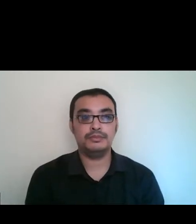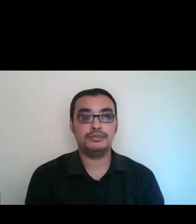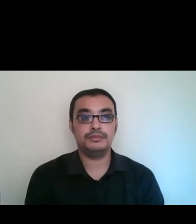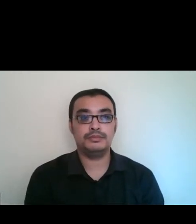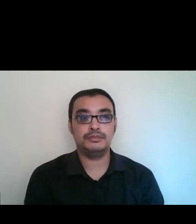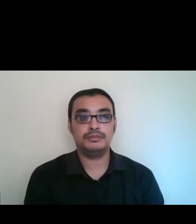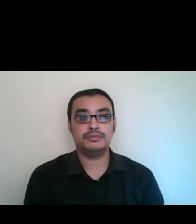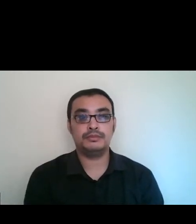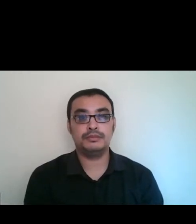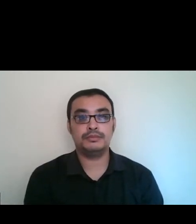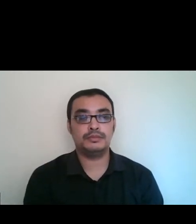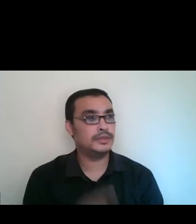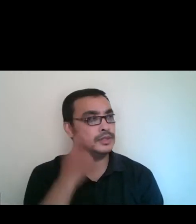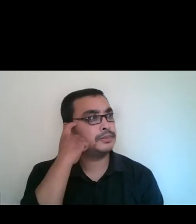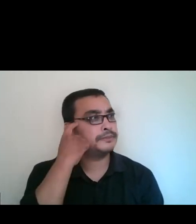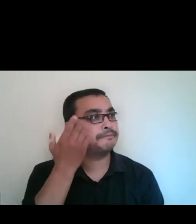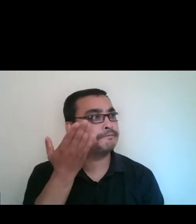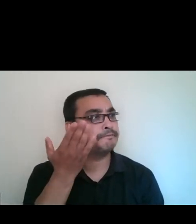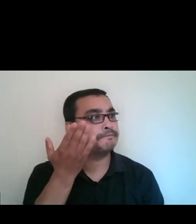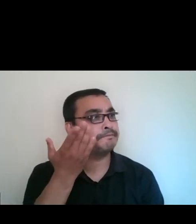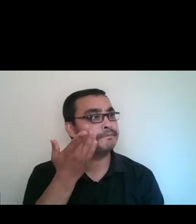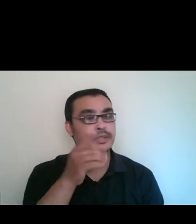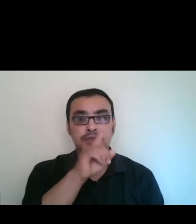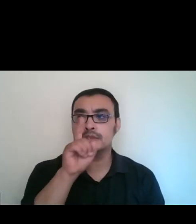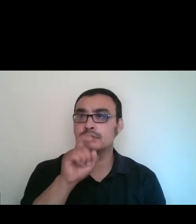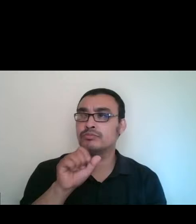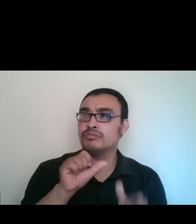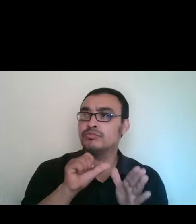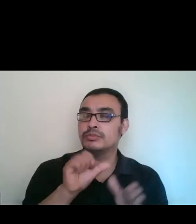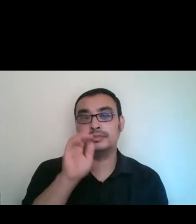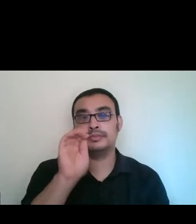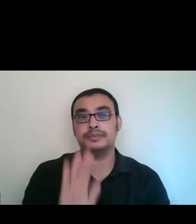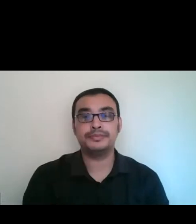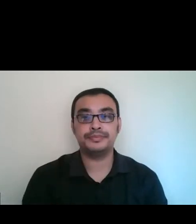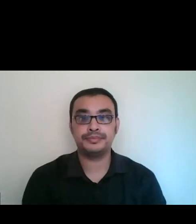that suddenly came to your mind, feel free to ask.